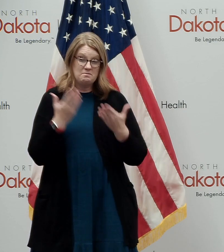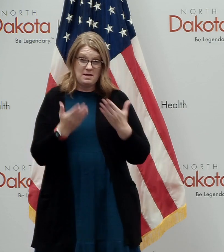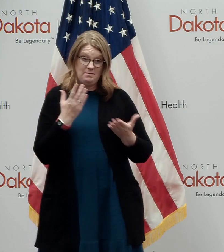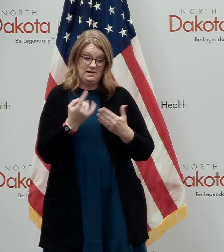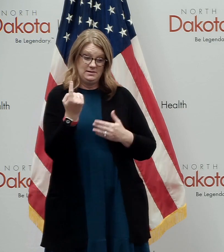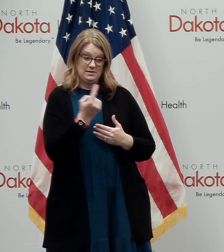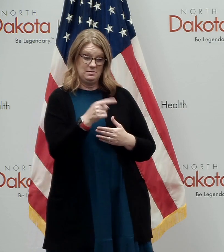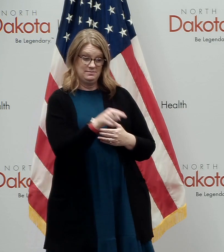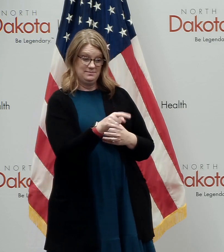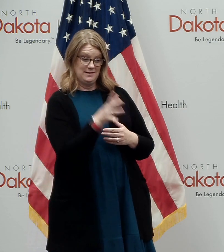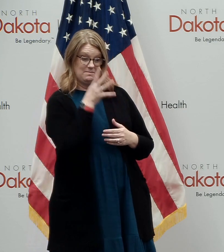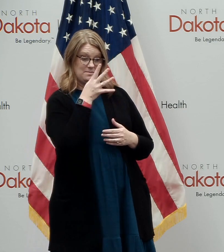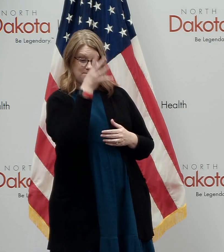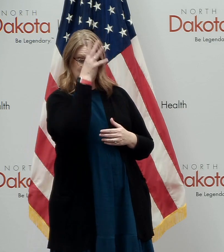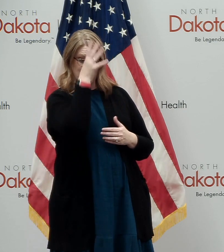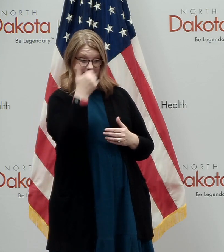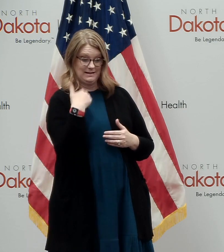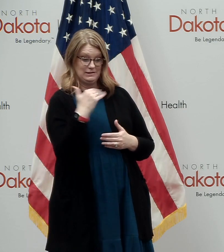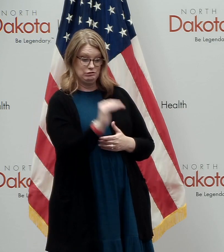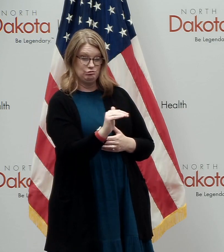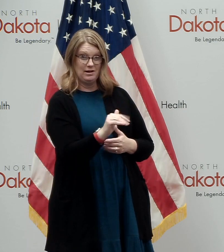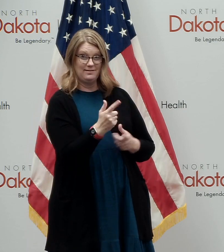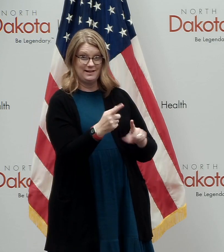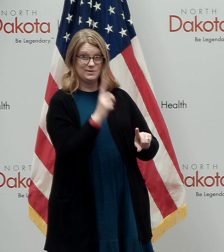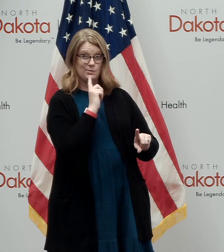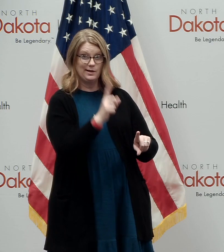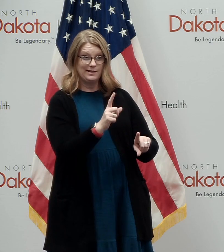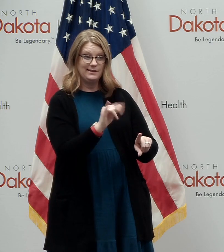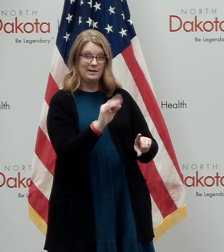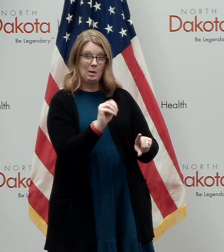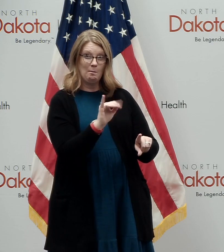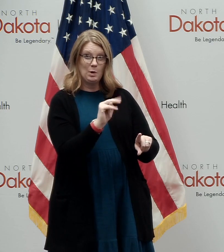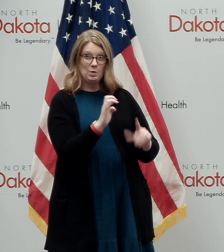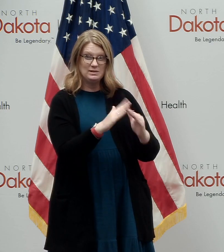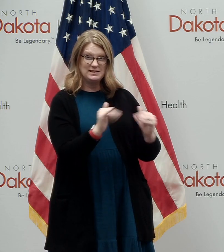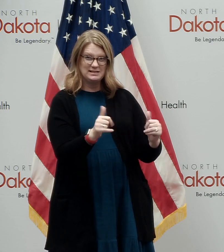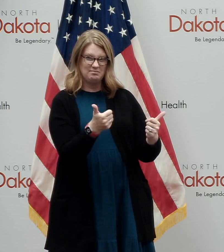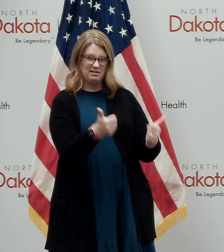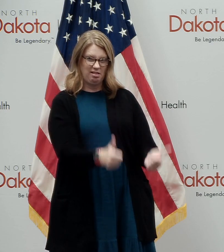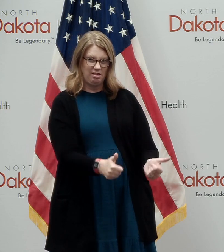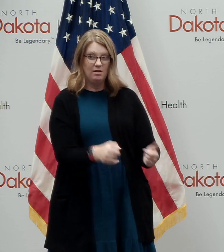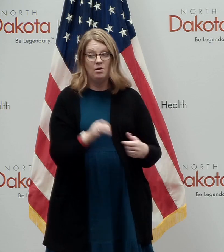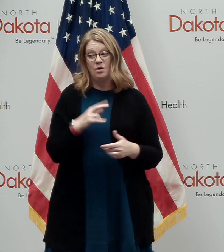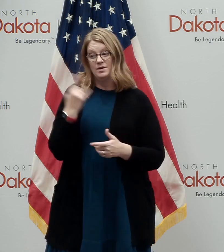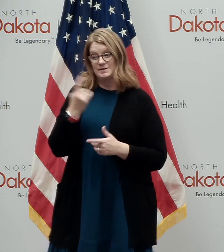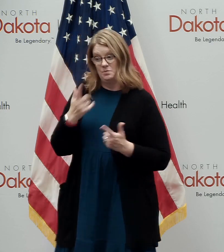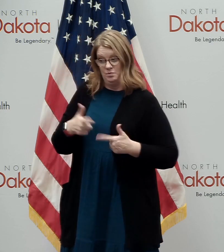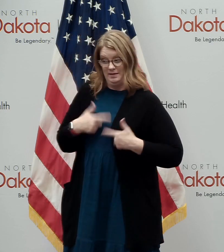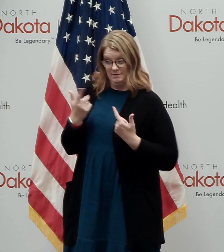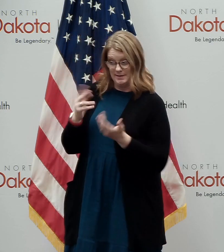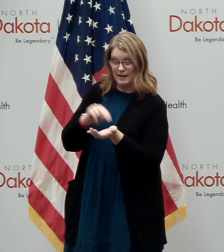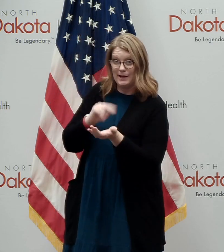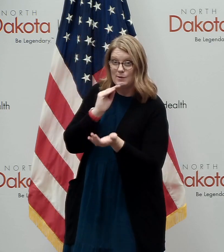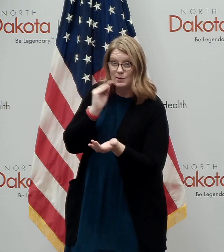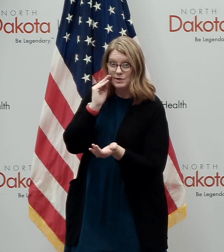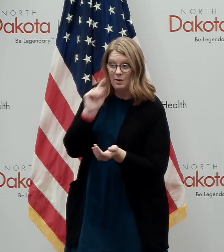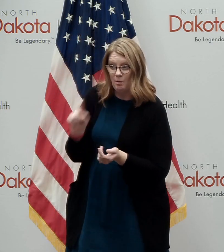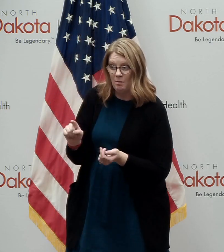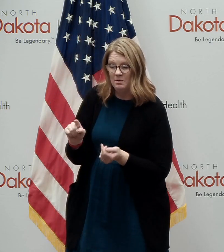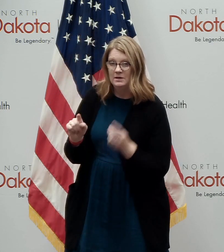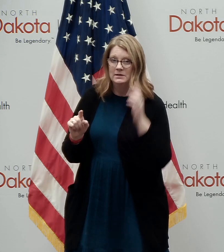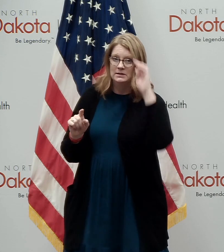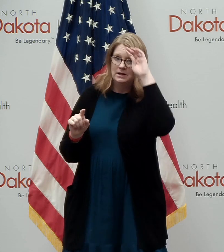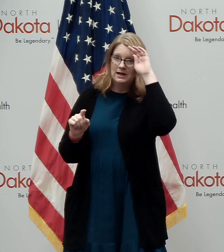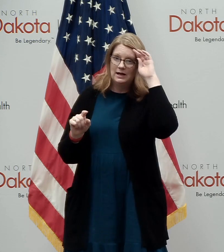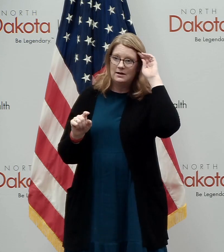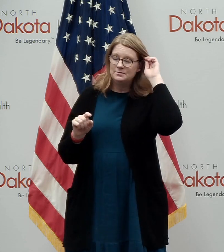an immune deficiency, or put yourself in the shoes of someone who's living in a congregate care facility, and we're saying